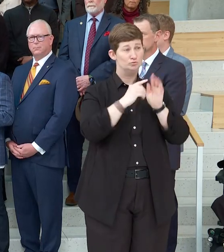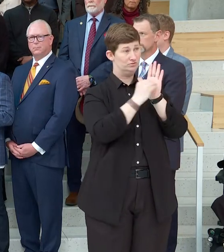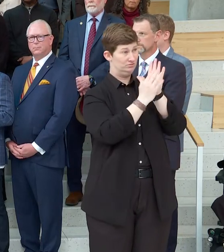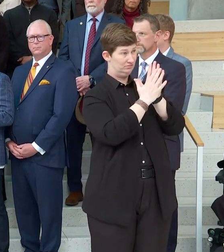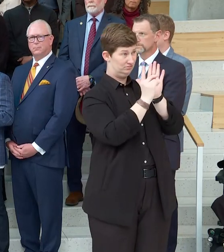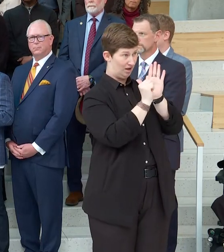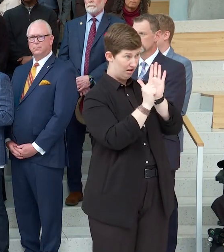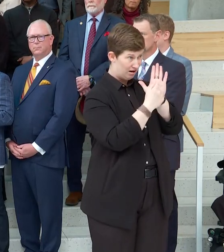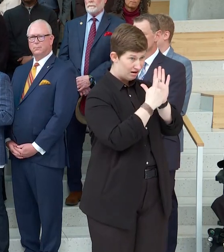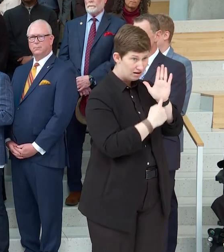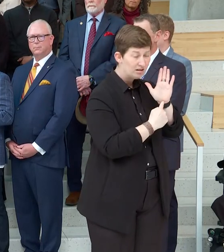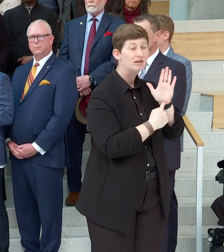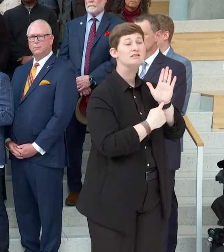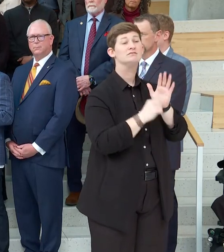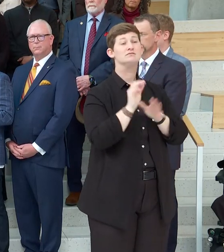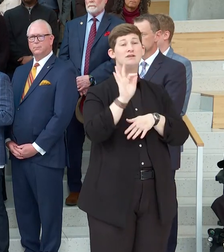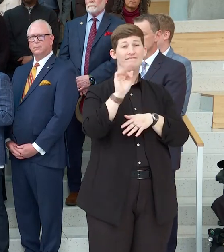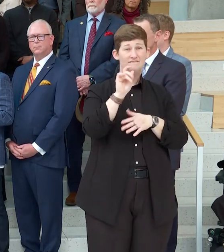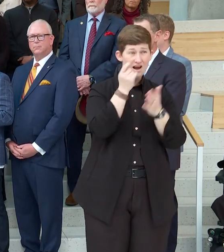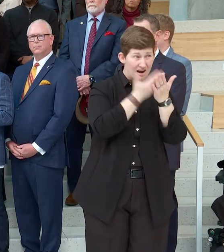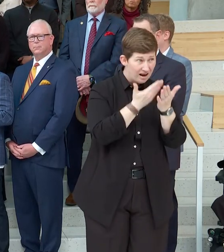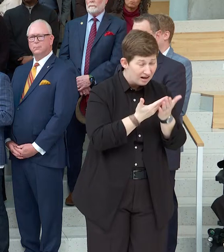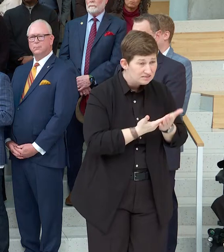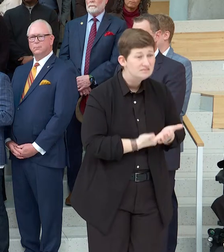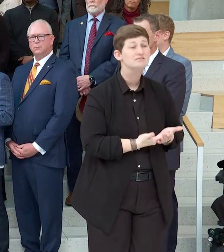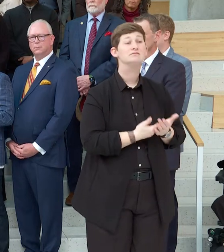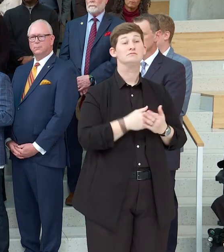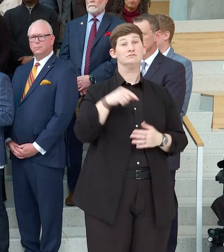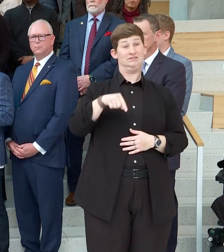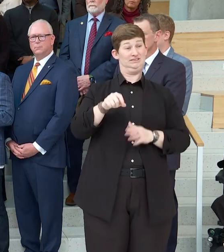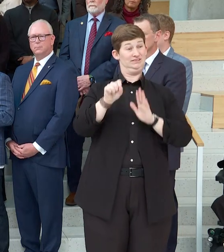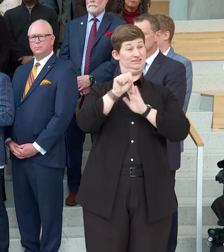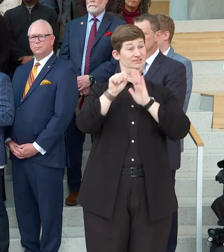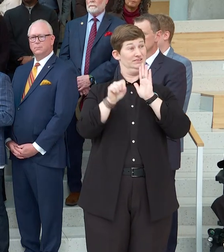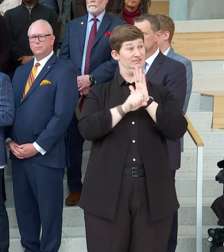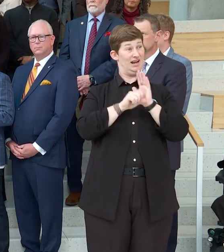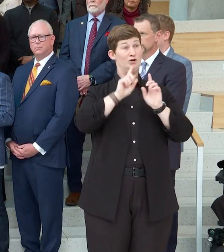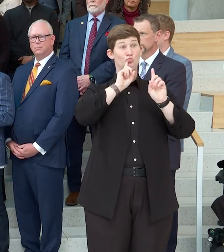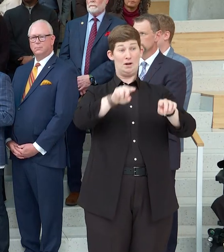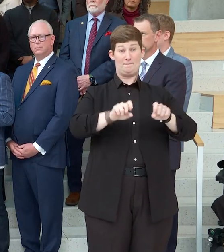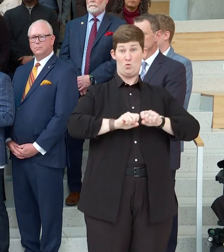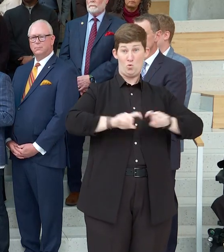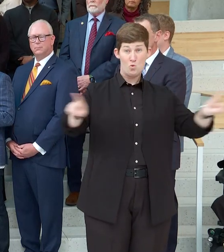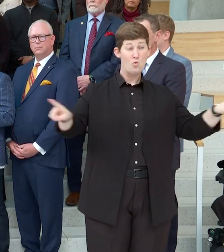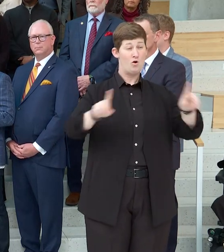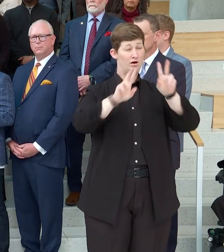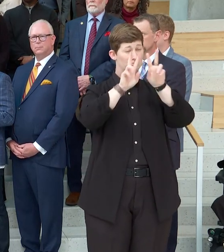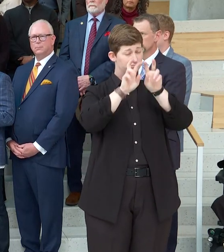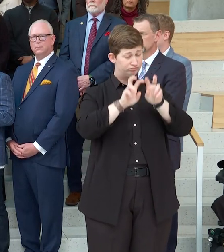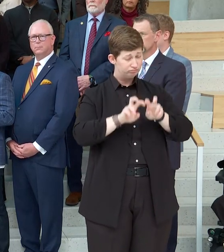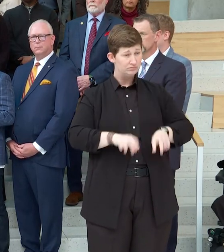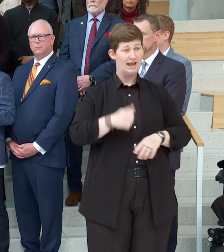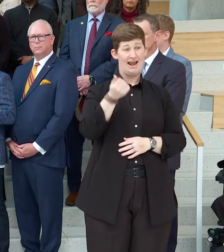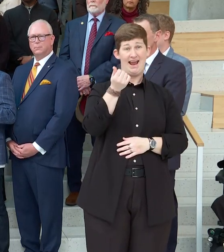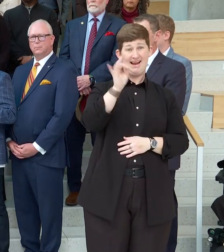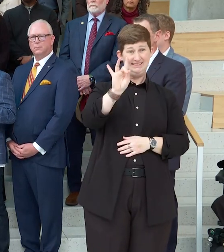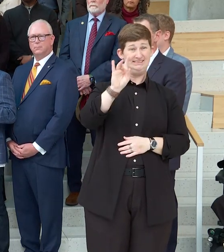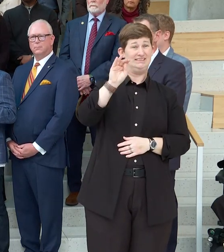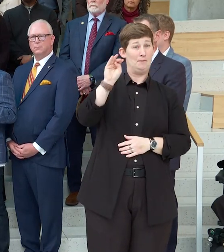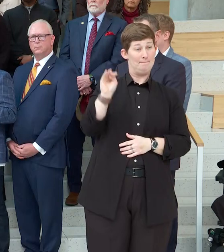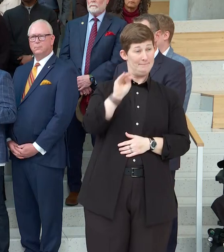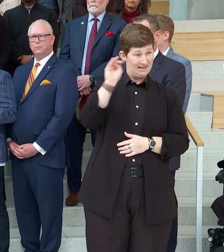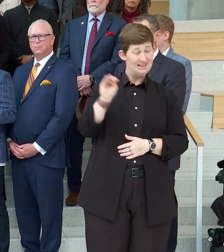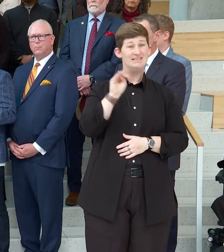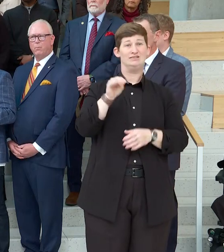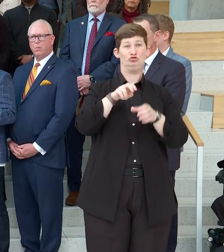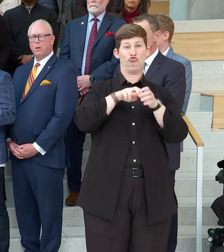facts. This particular statewide report analyzed 18 million rides. This was a deep market study, one